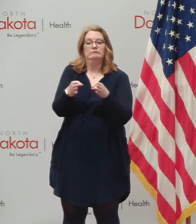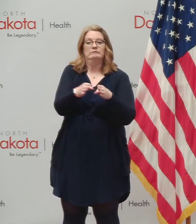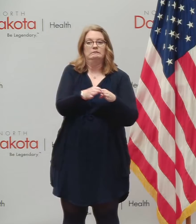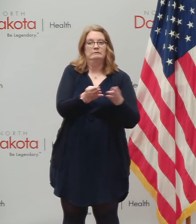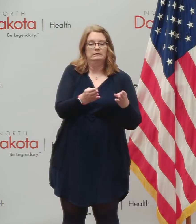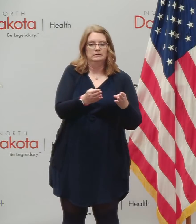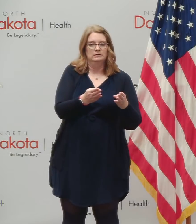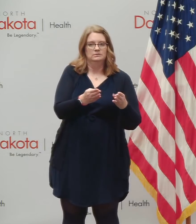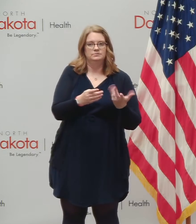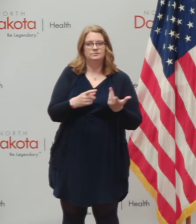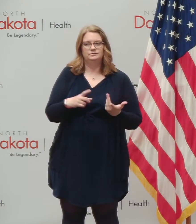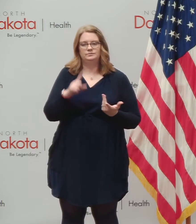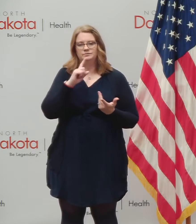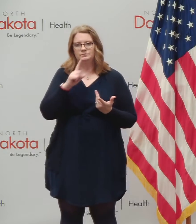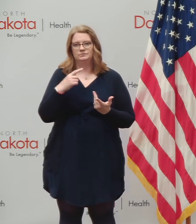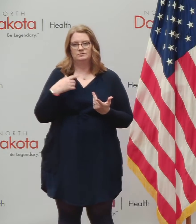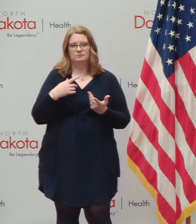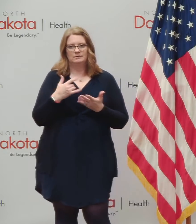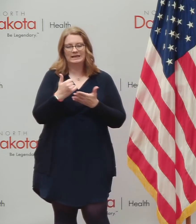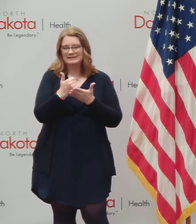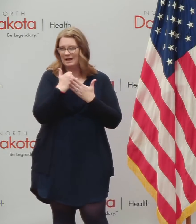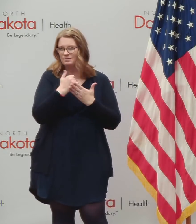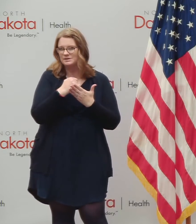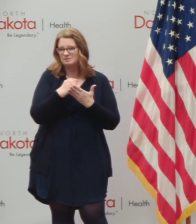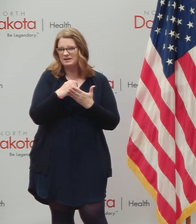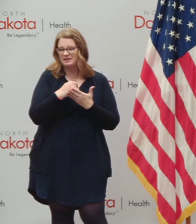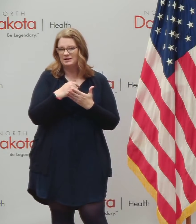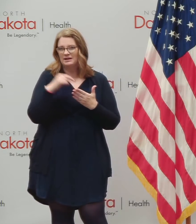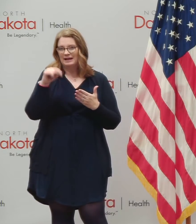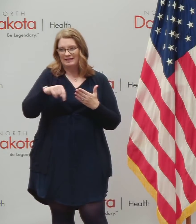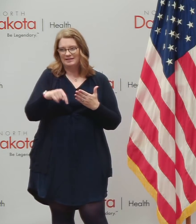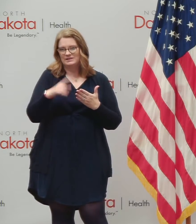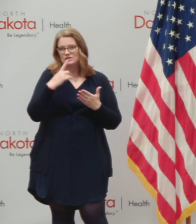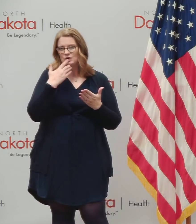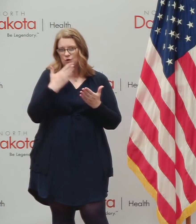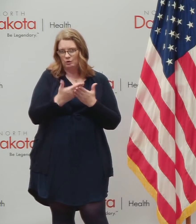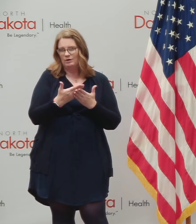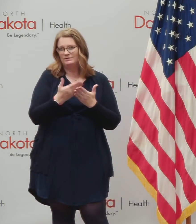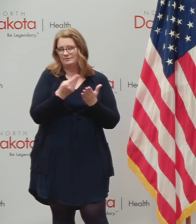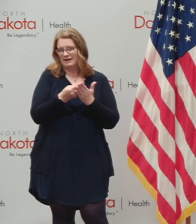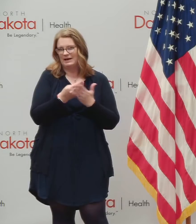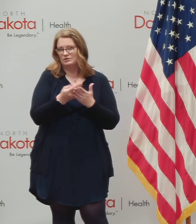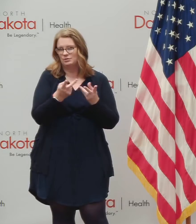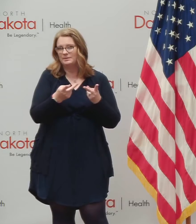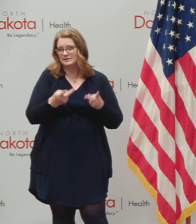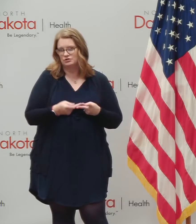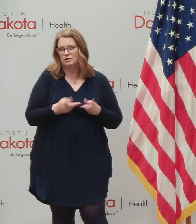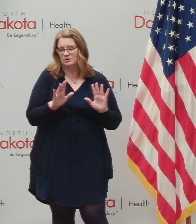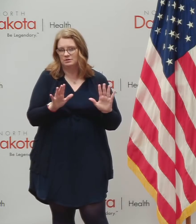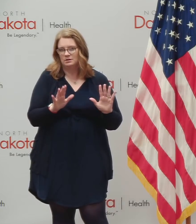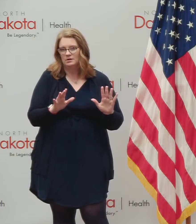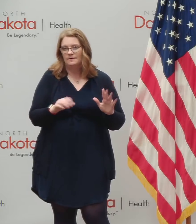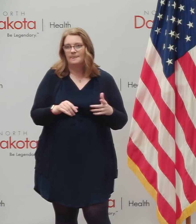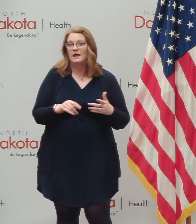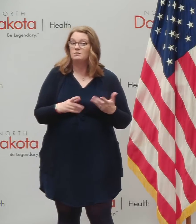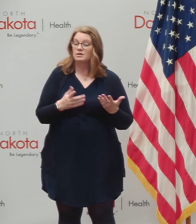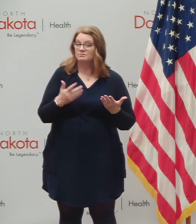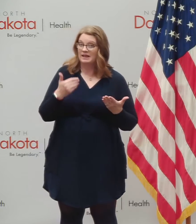again helped us be in this strong financial position now. And when we're in a strong financial position, that gives us the ability again